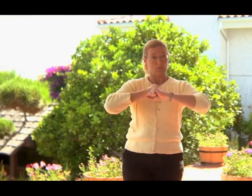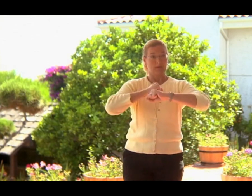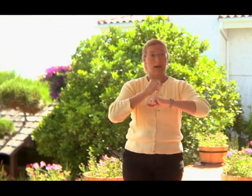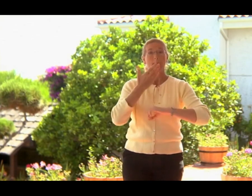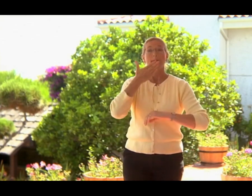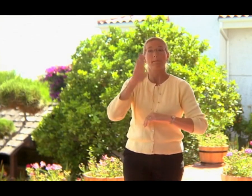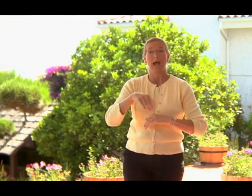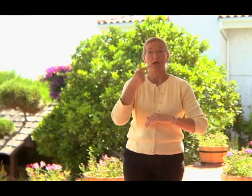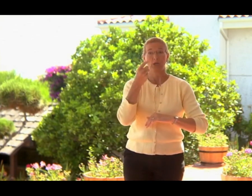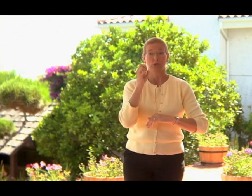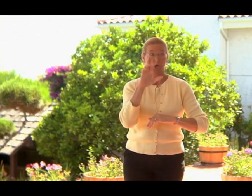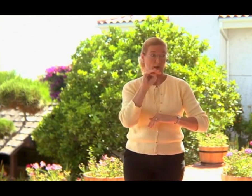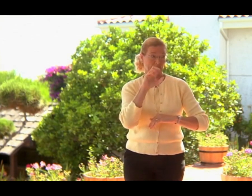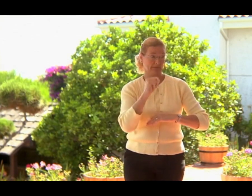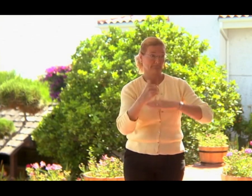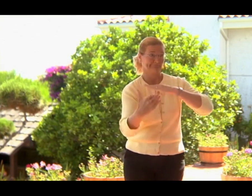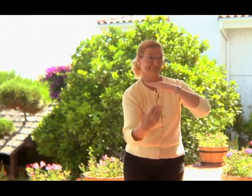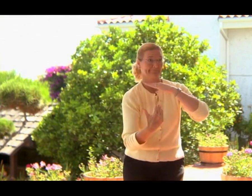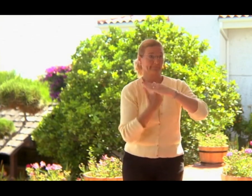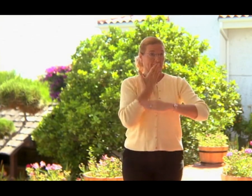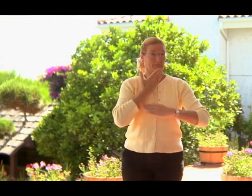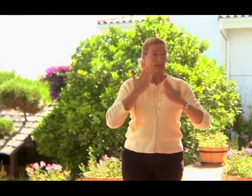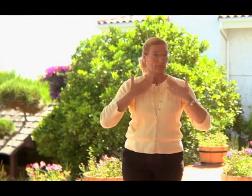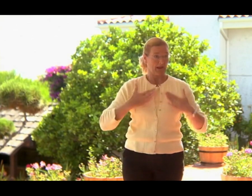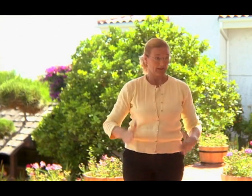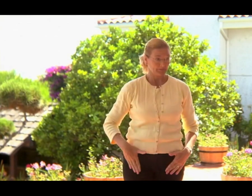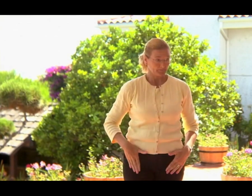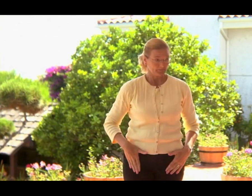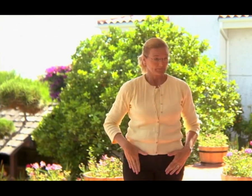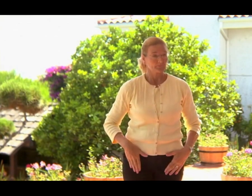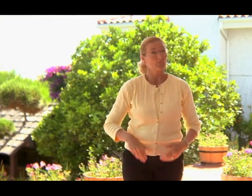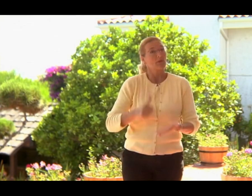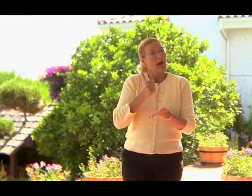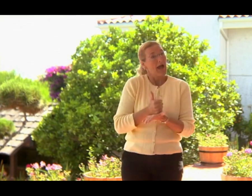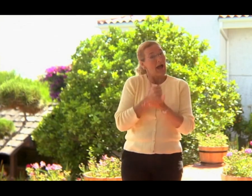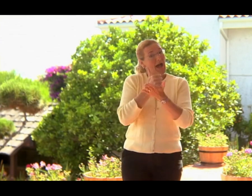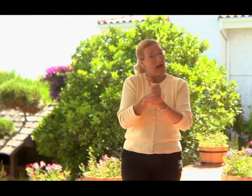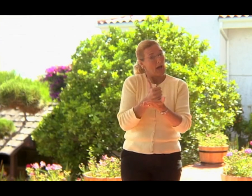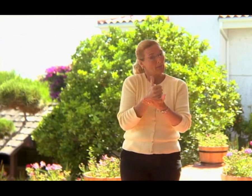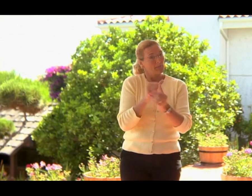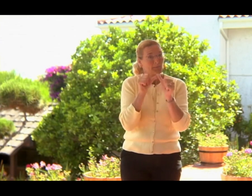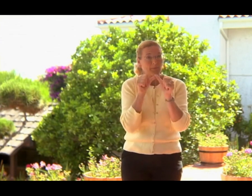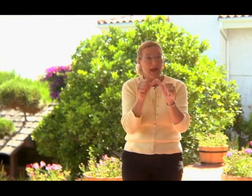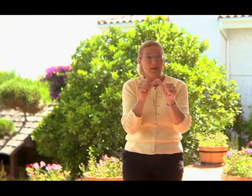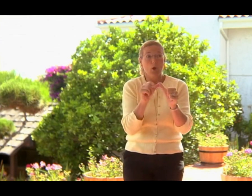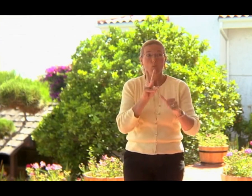It keeps bad germs out, and it helps maintain the right balance of water inside our bodies.